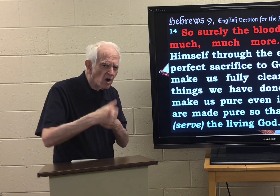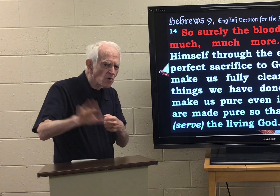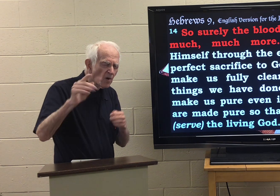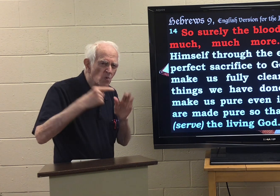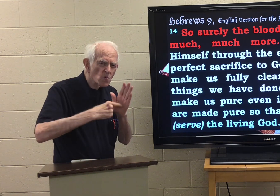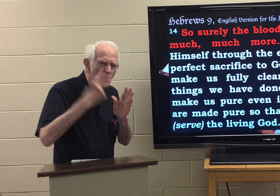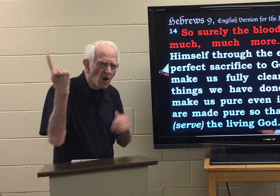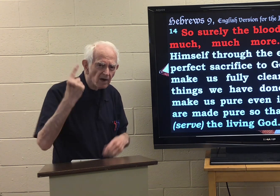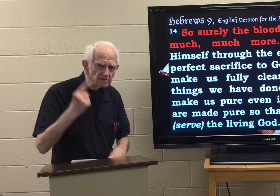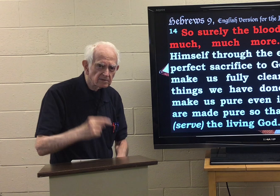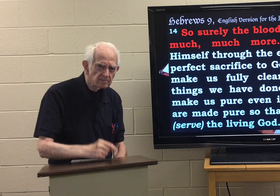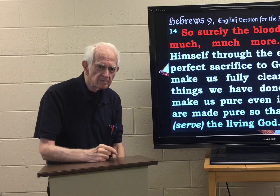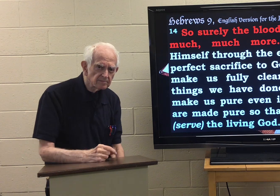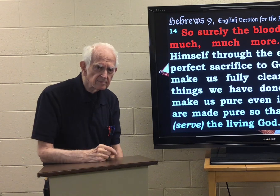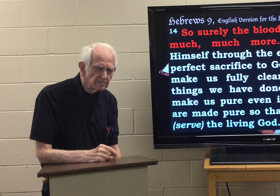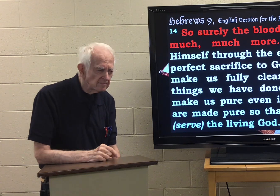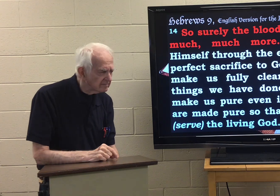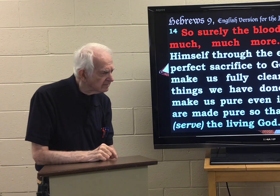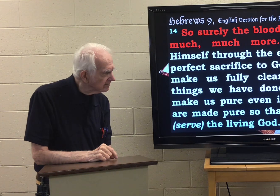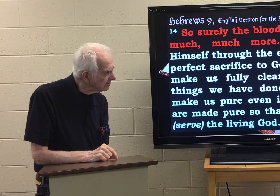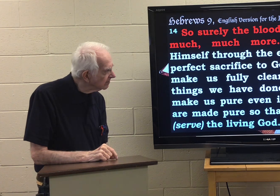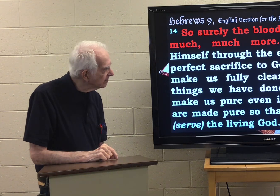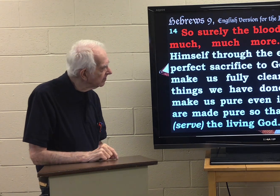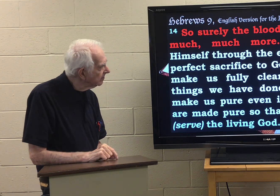But Jesus' blood can wash it all away from one time.